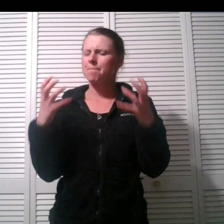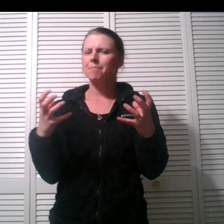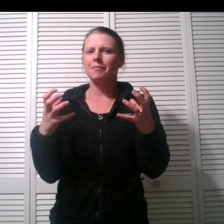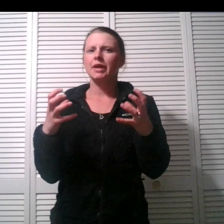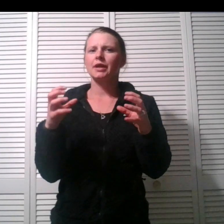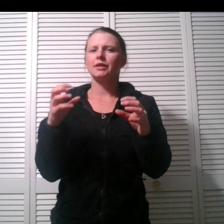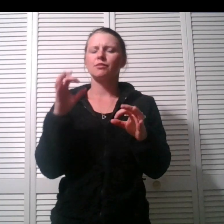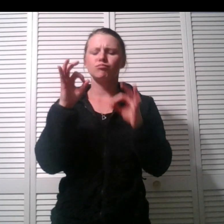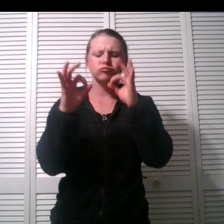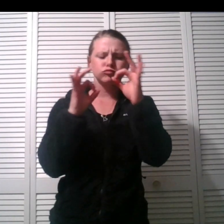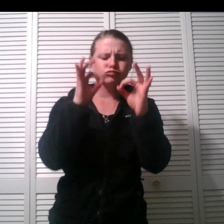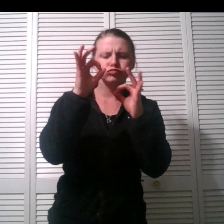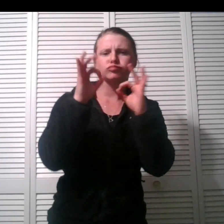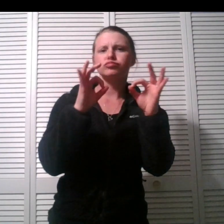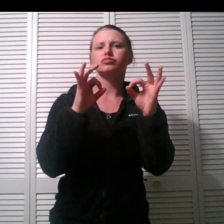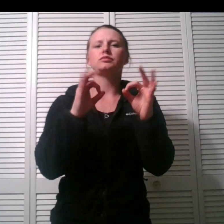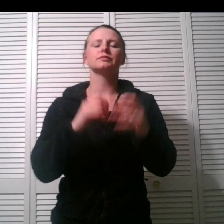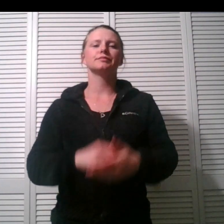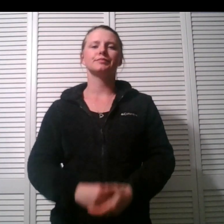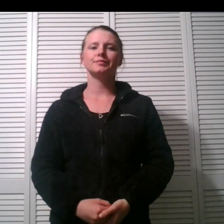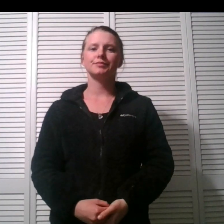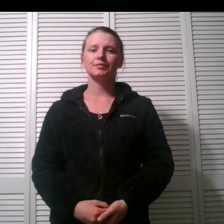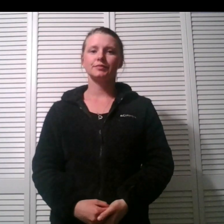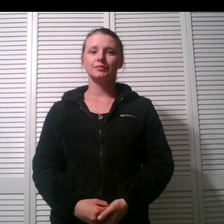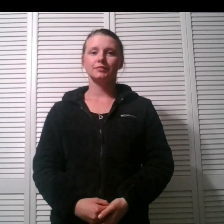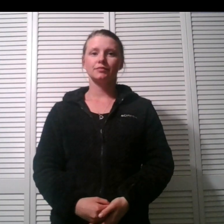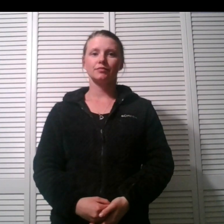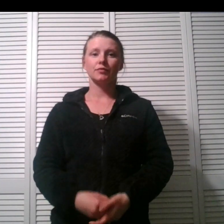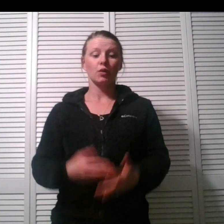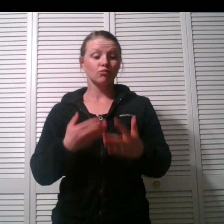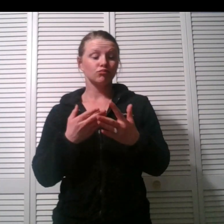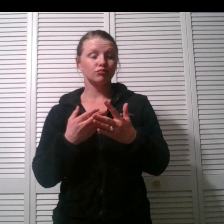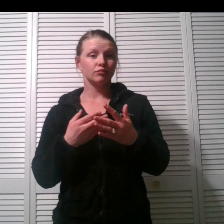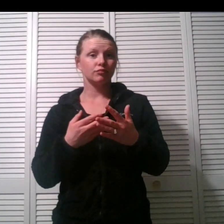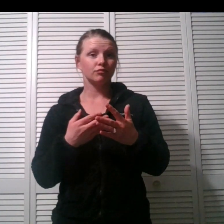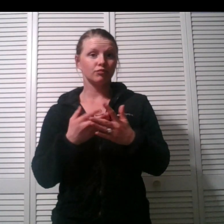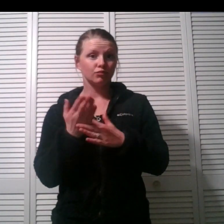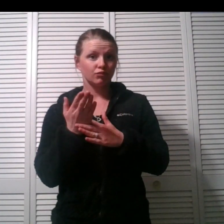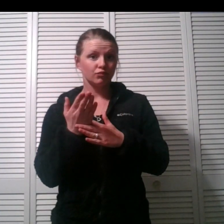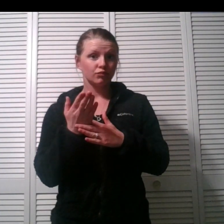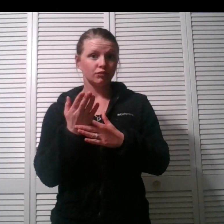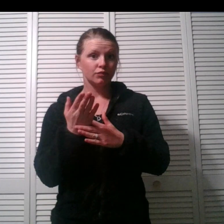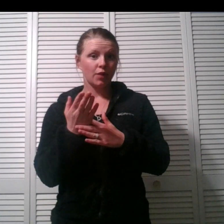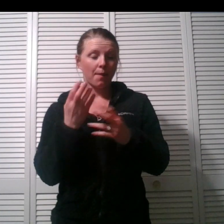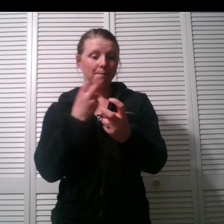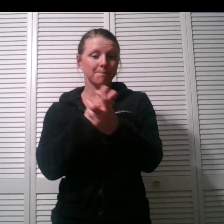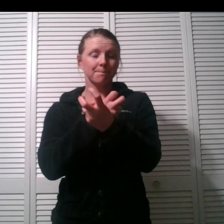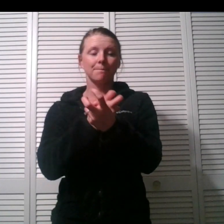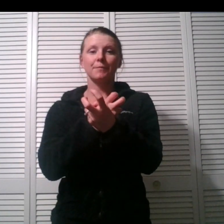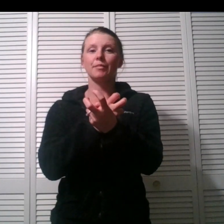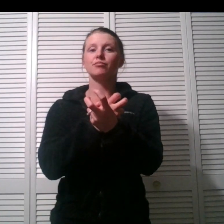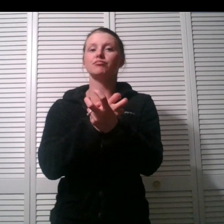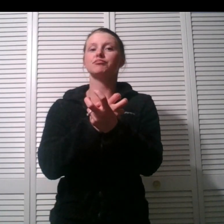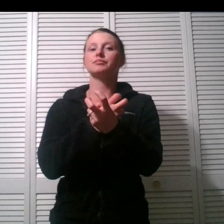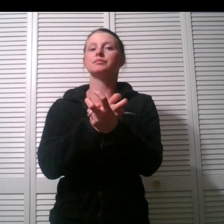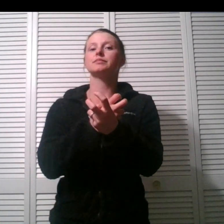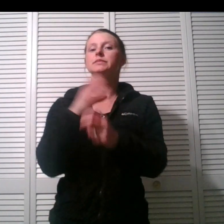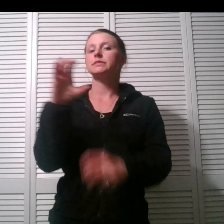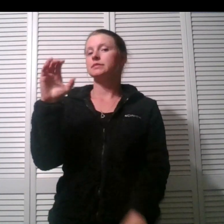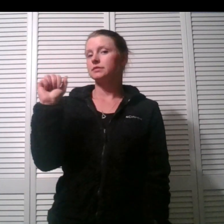Throughout the bones is calcium, which gives them strength, and collagen that makes them